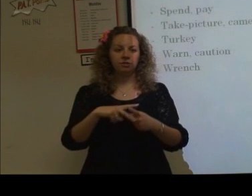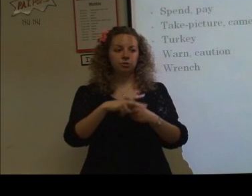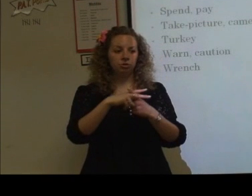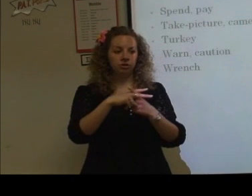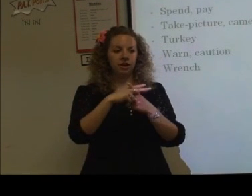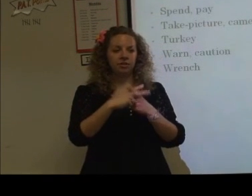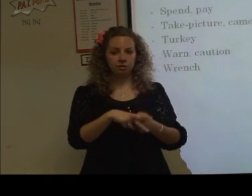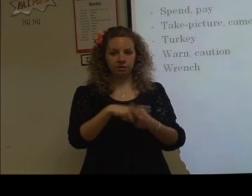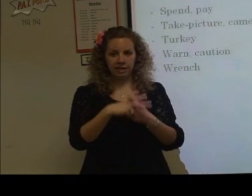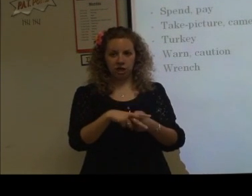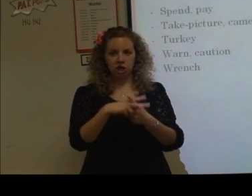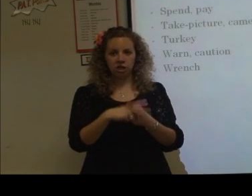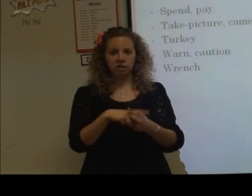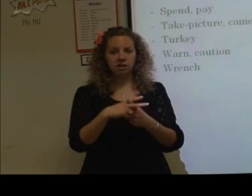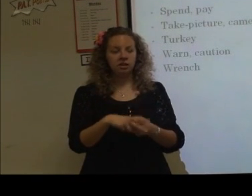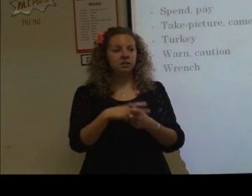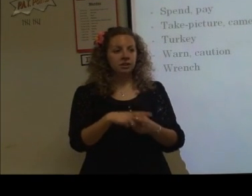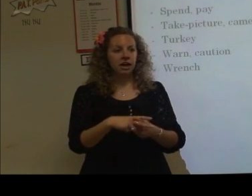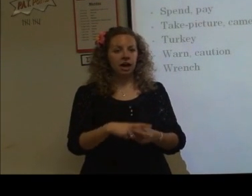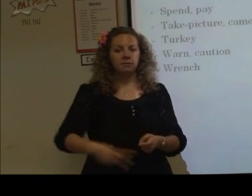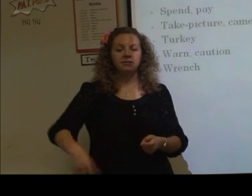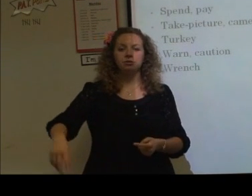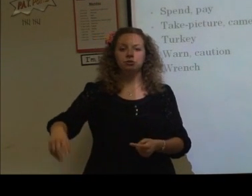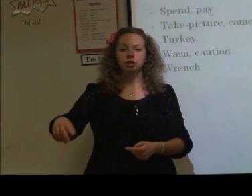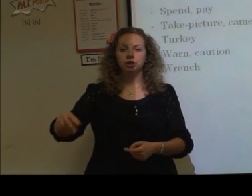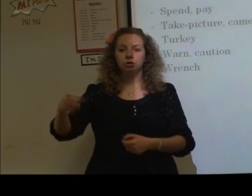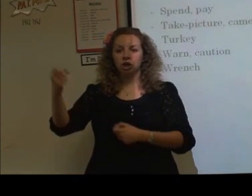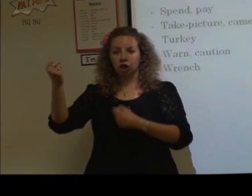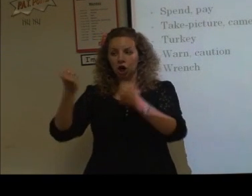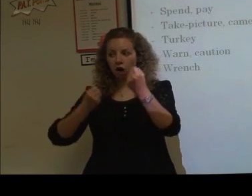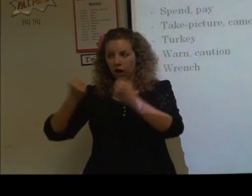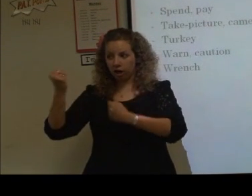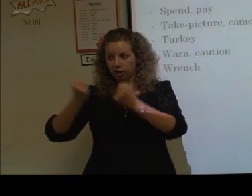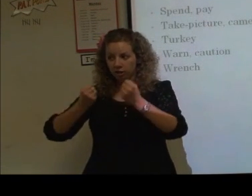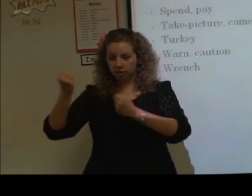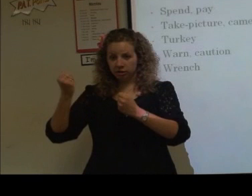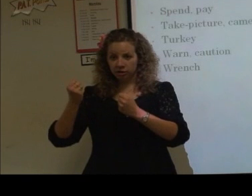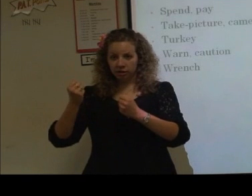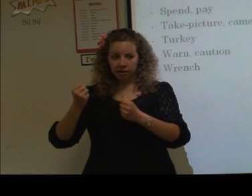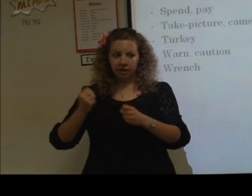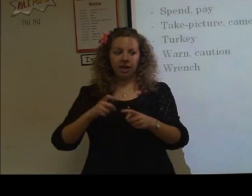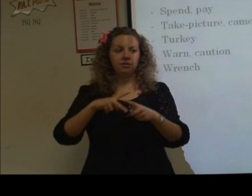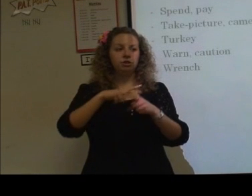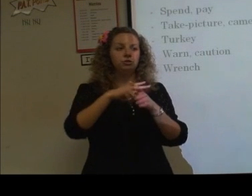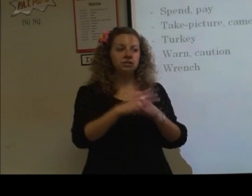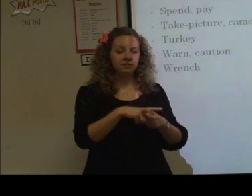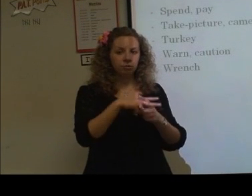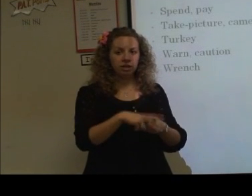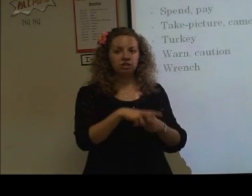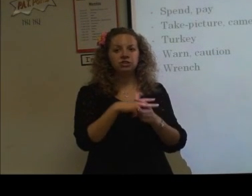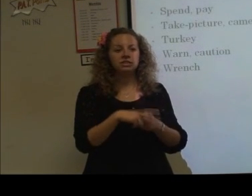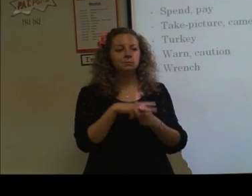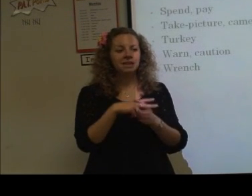have the tool, and then do it here. If you do car, and then you do the sign for wrench, this is